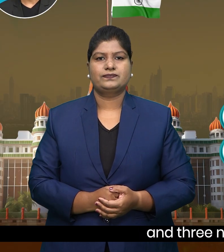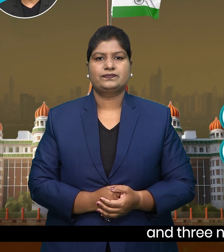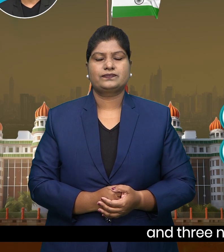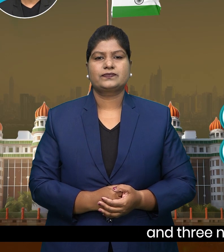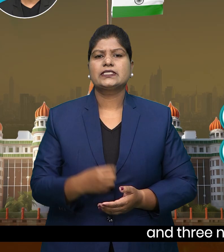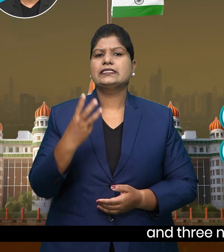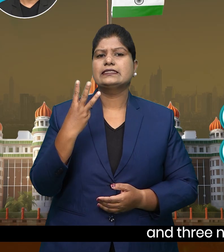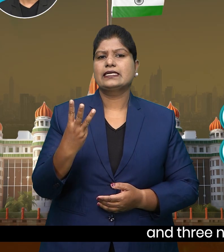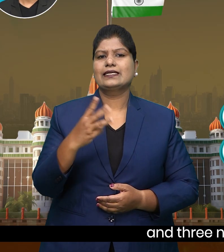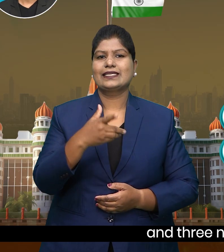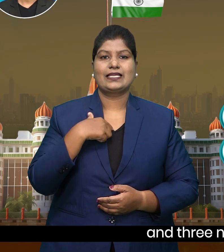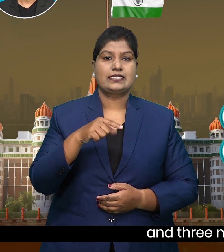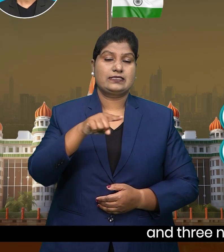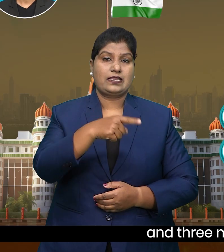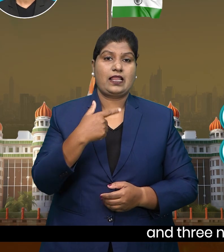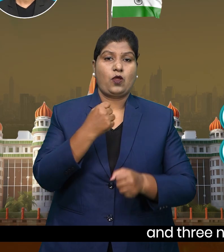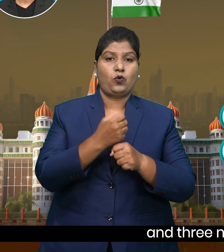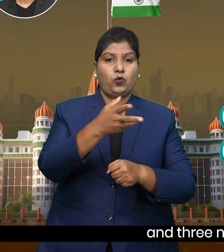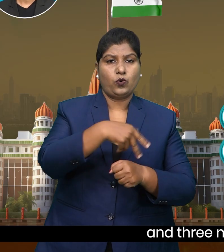and 3 nominated members.